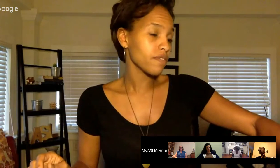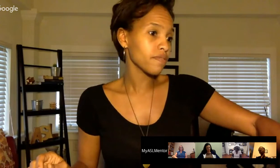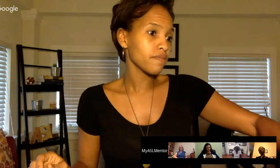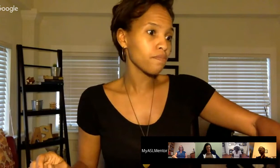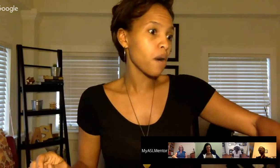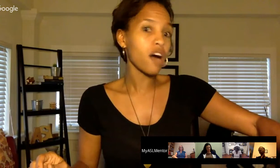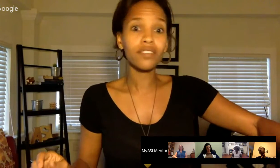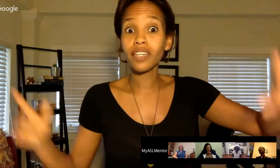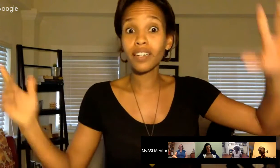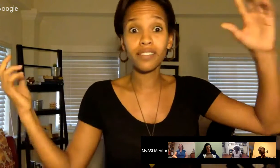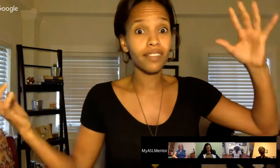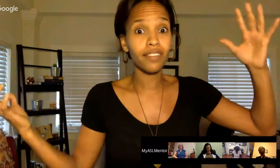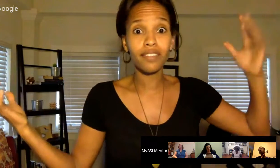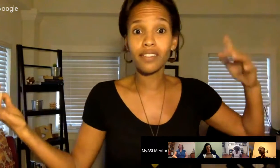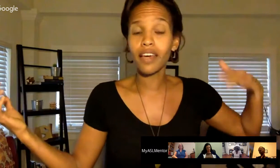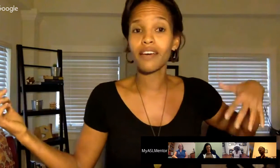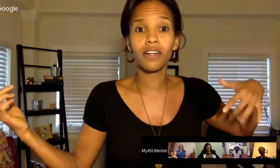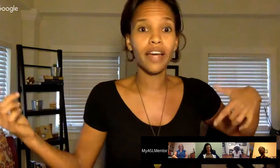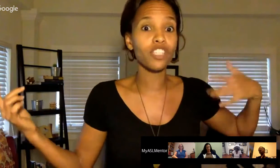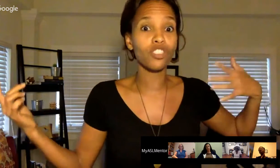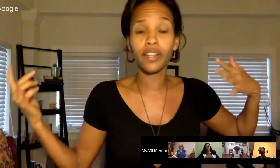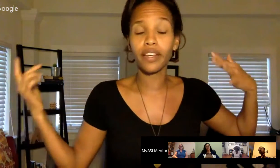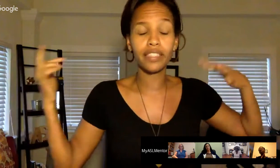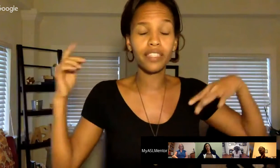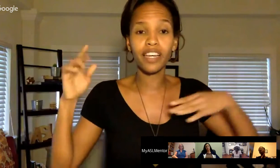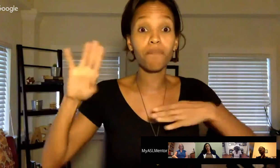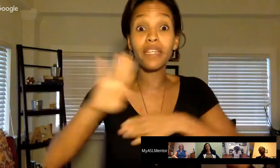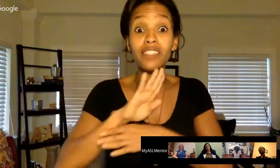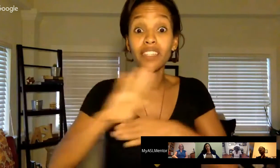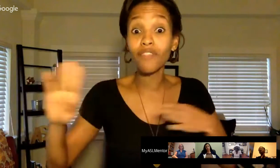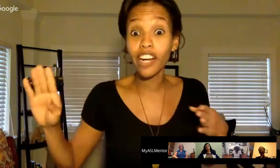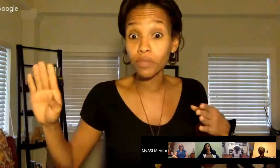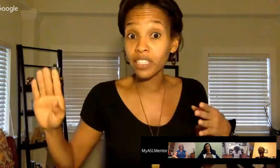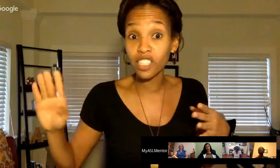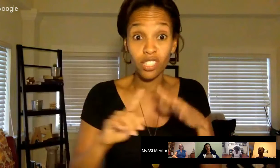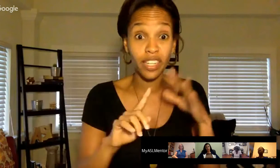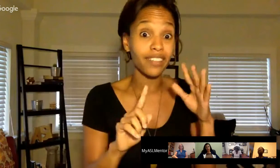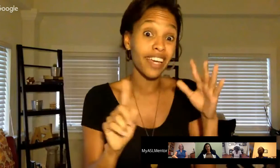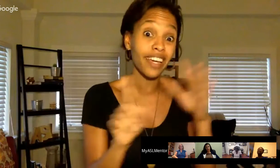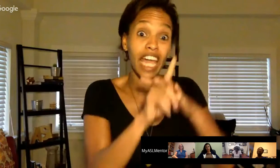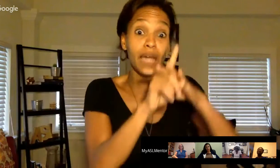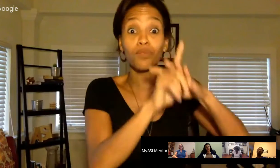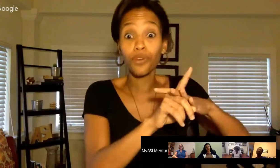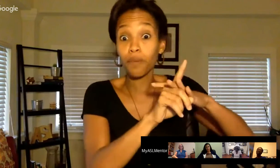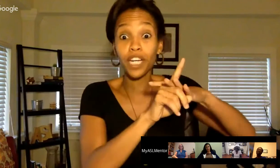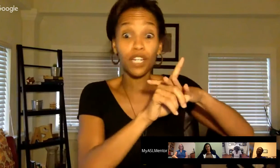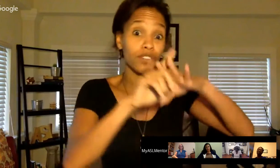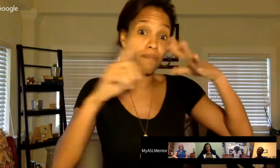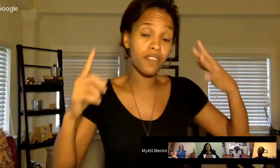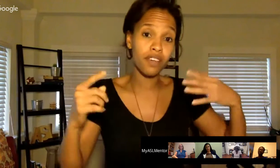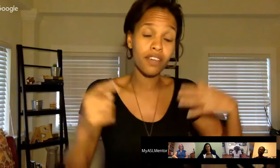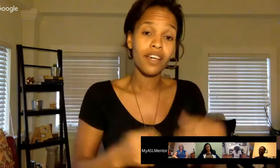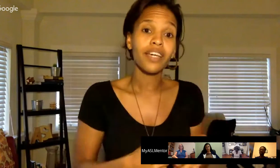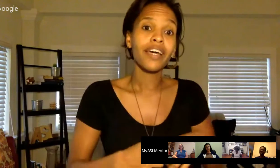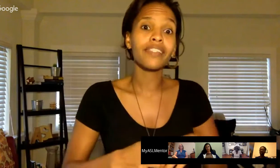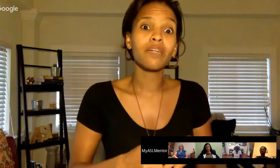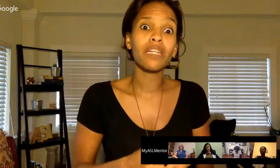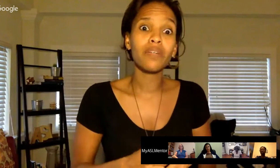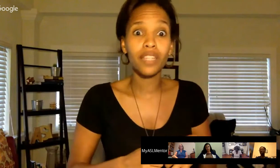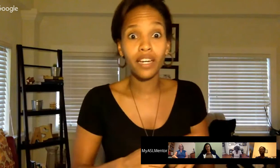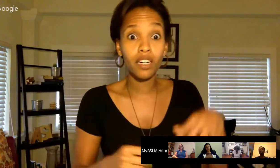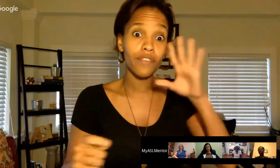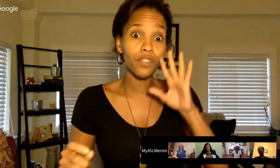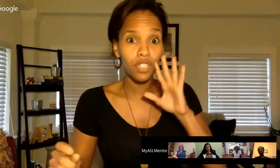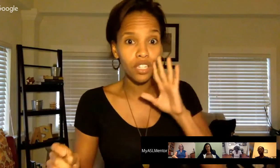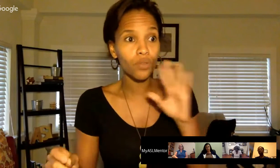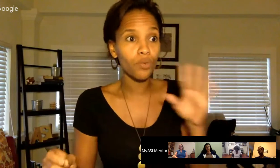about politics and let's say in a business environment, let's say it came up during a break or something, and somebody